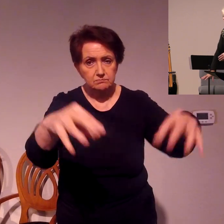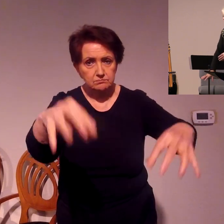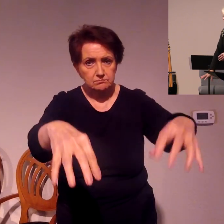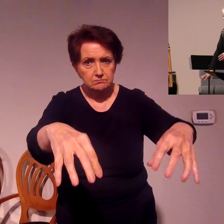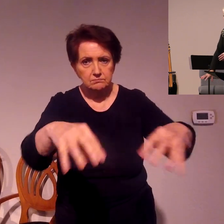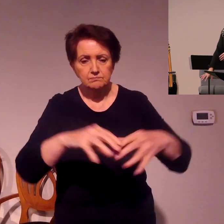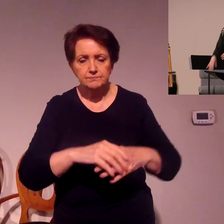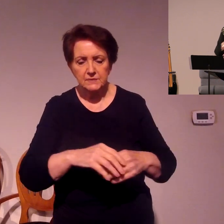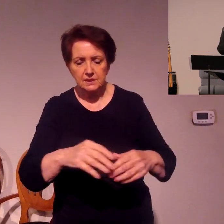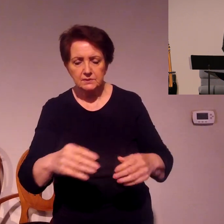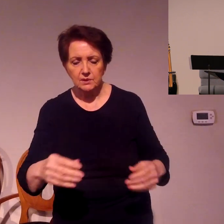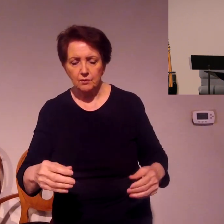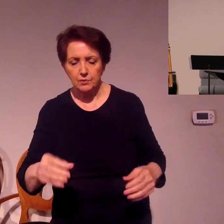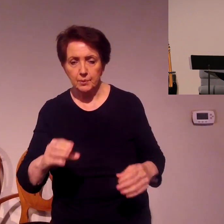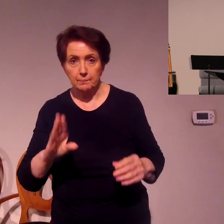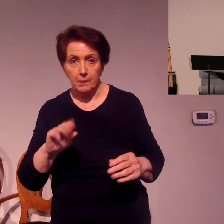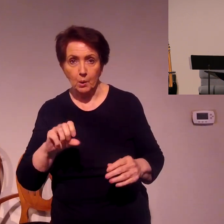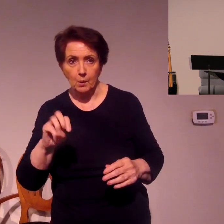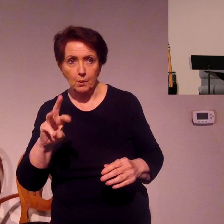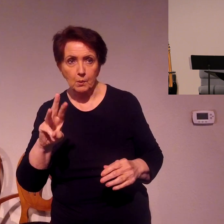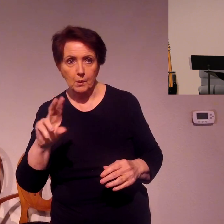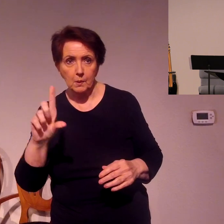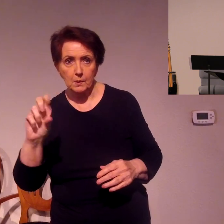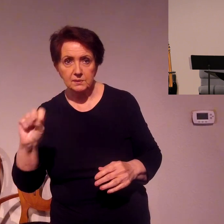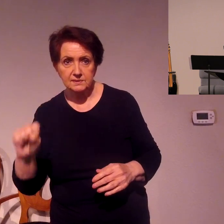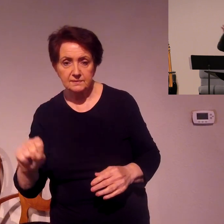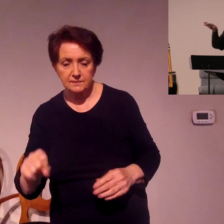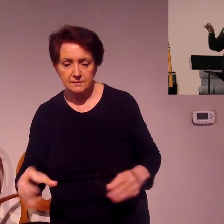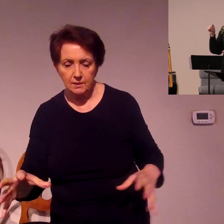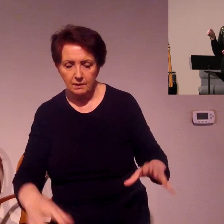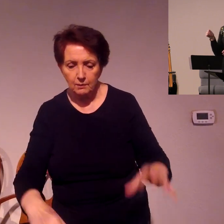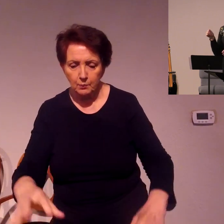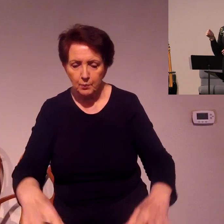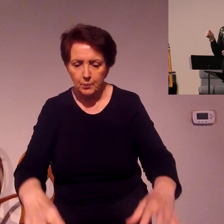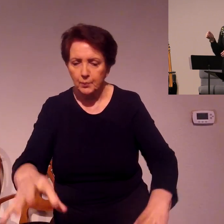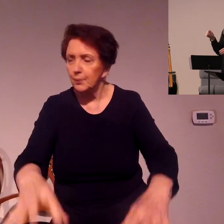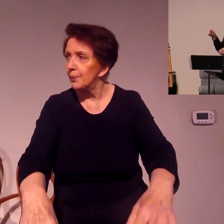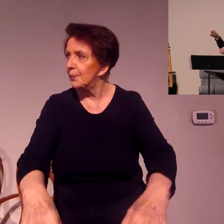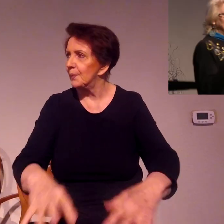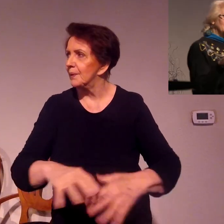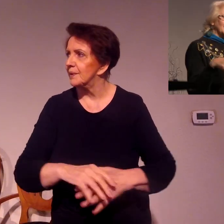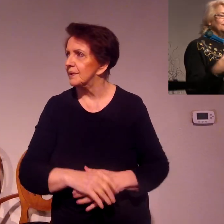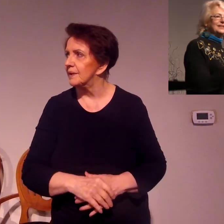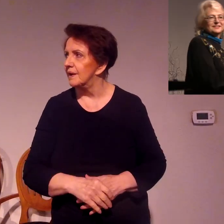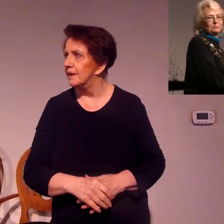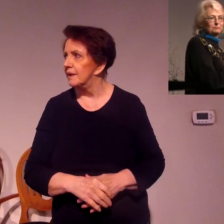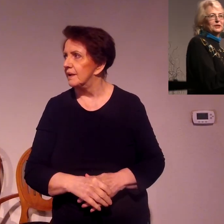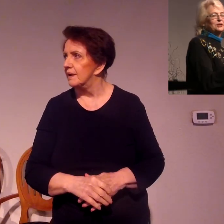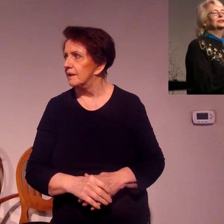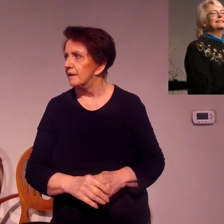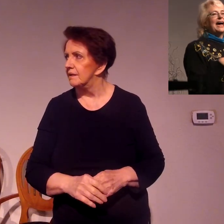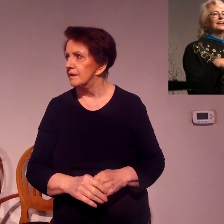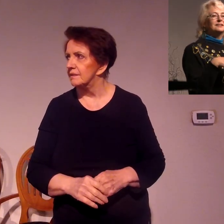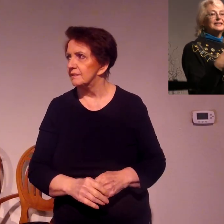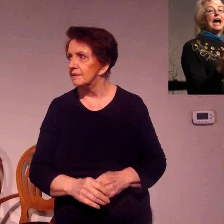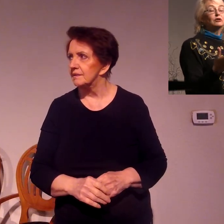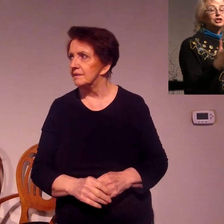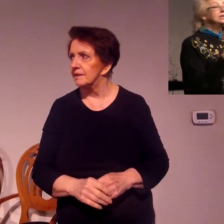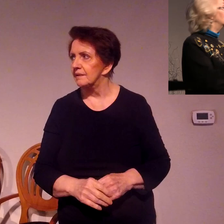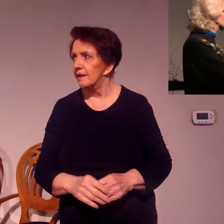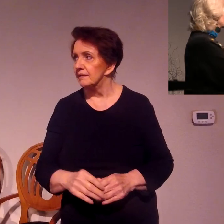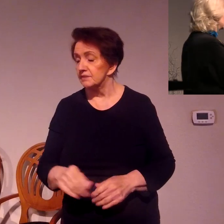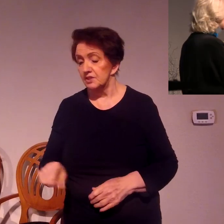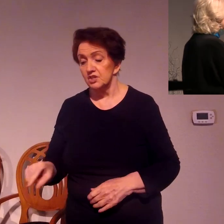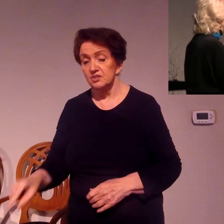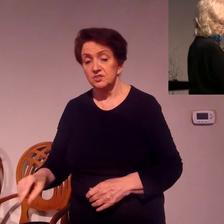I put them down below. Where do you think Karen puts them? Up above. She puts them up above because clearly that is how